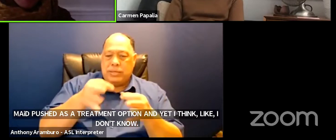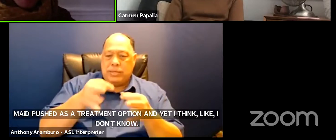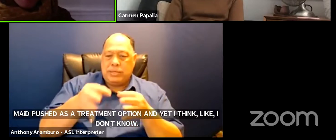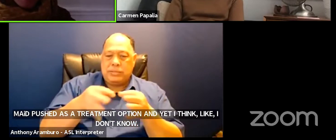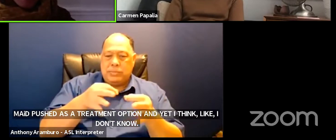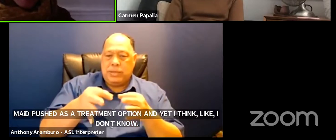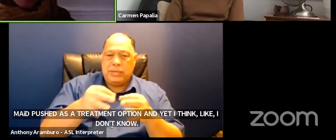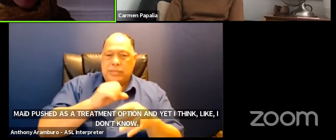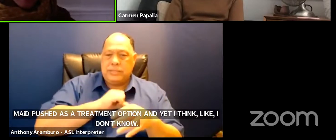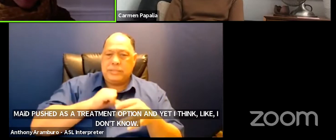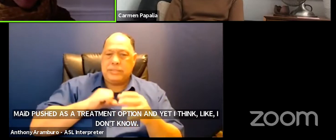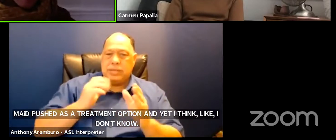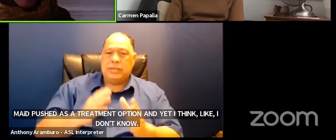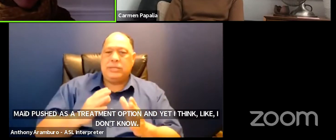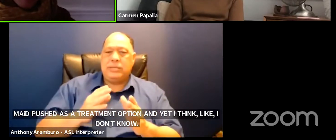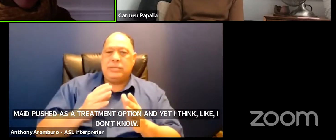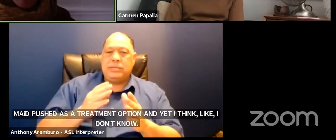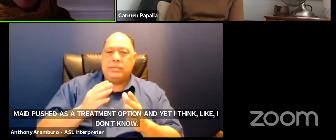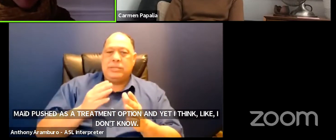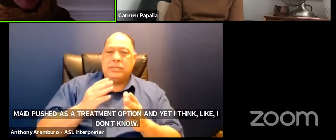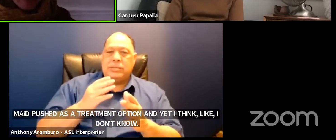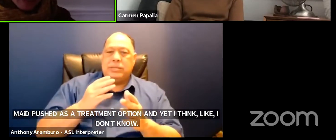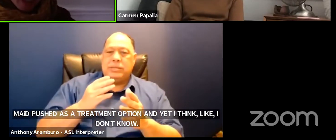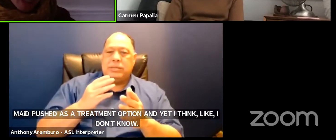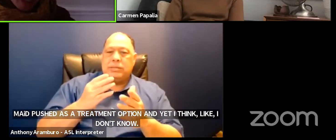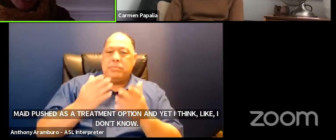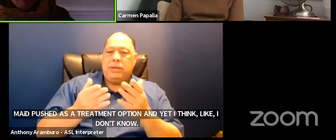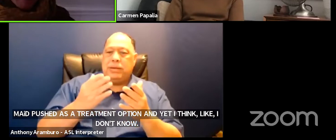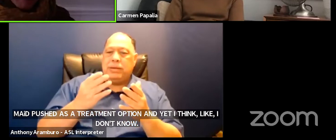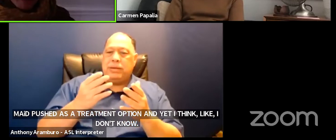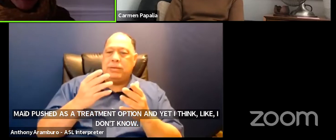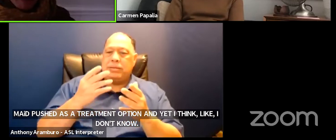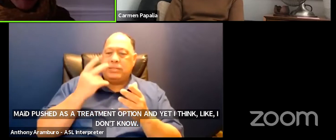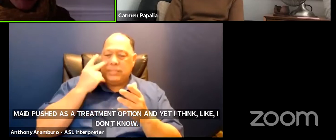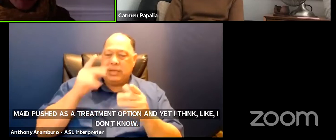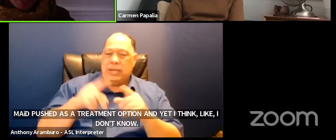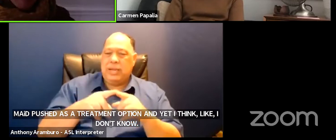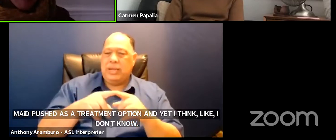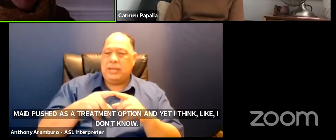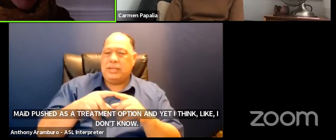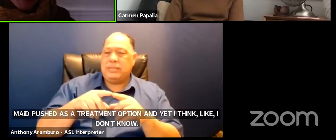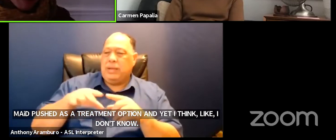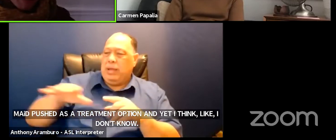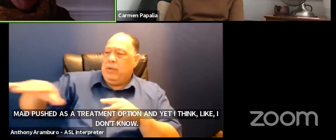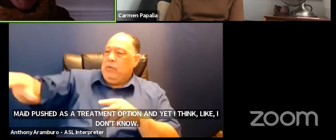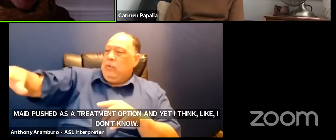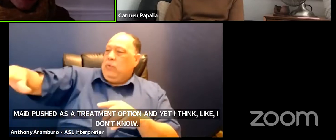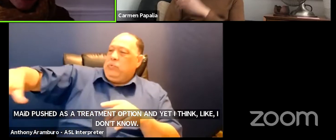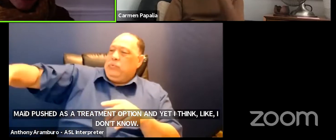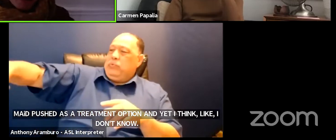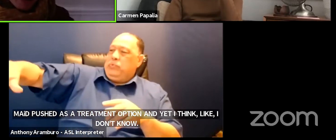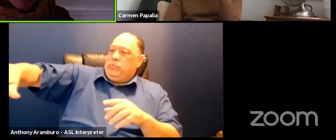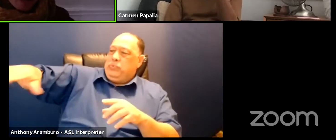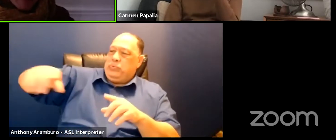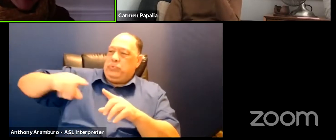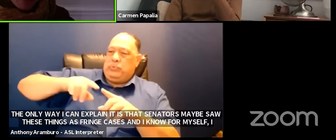maybe saw these things as like fringe cases. And I know for myself, I have been fortunate not to have a